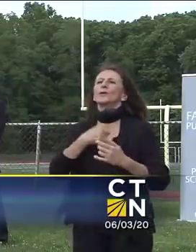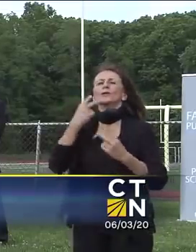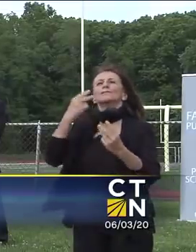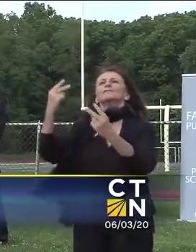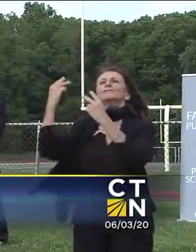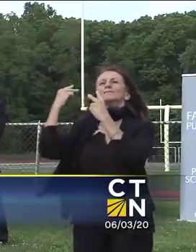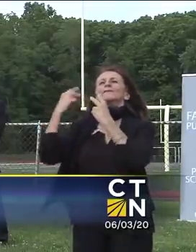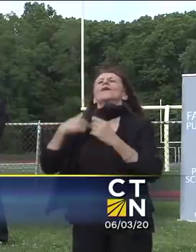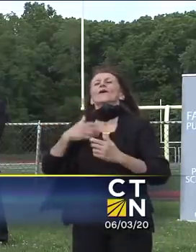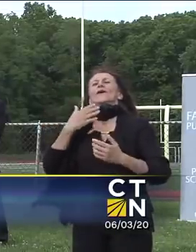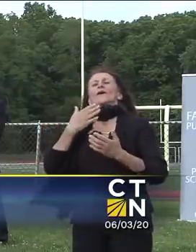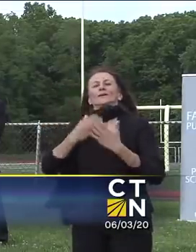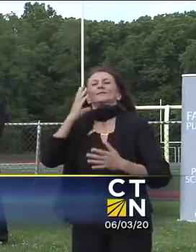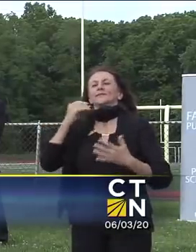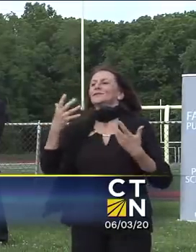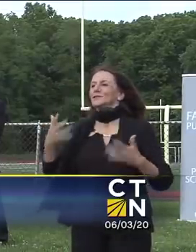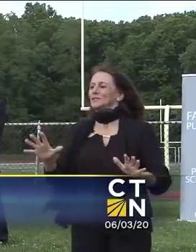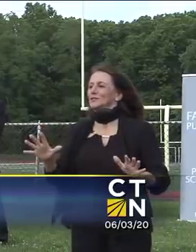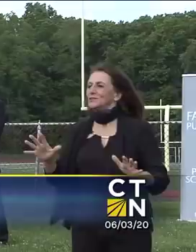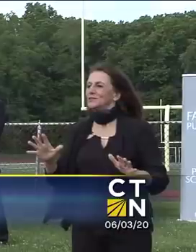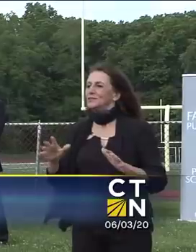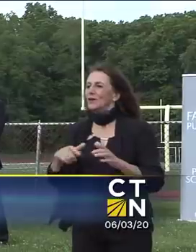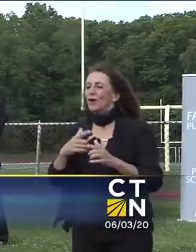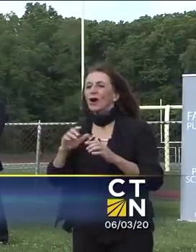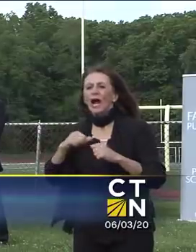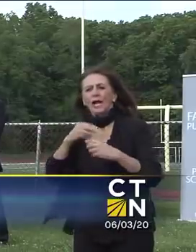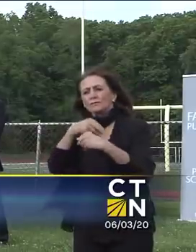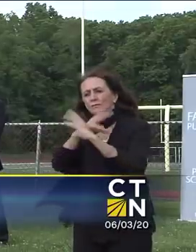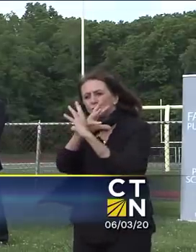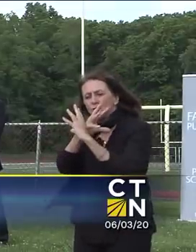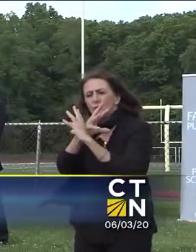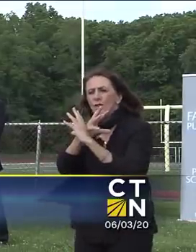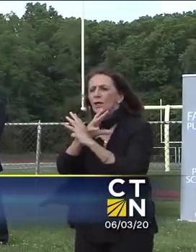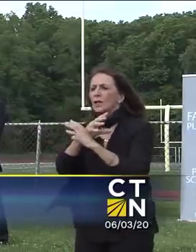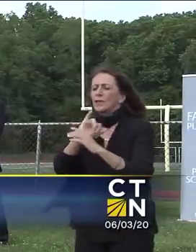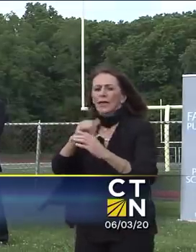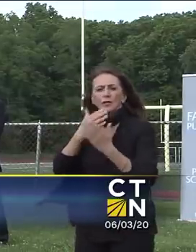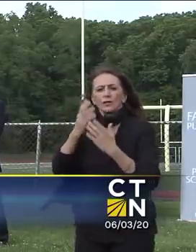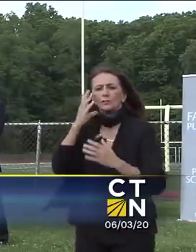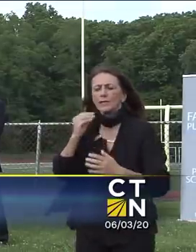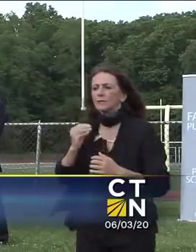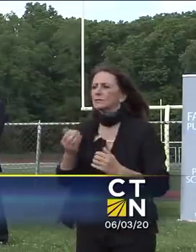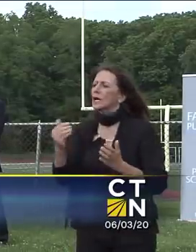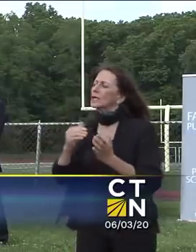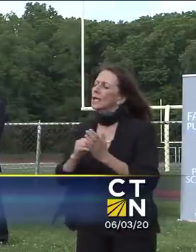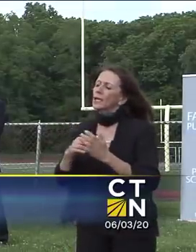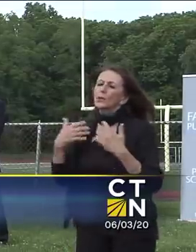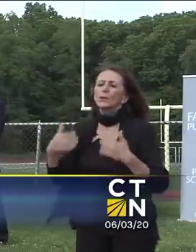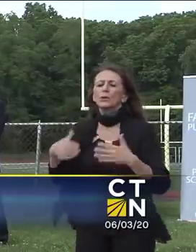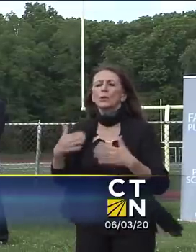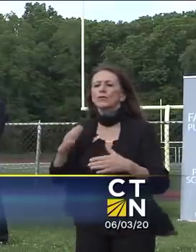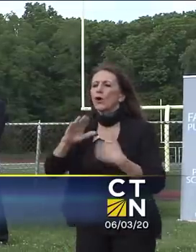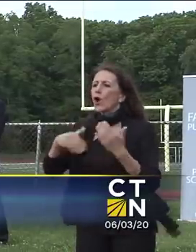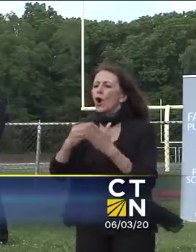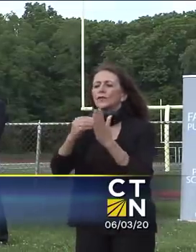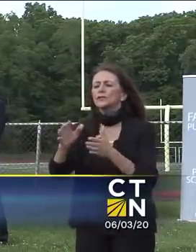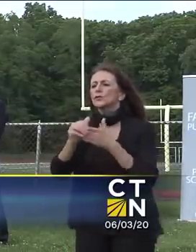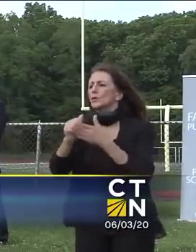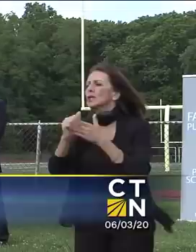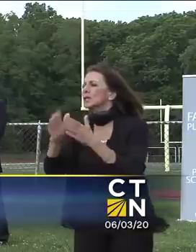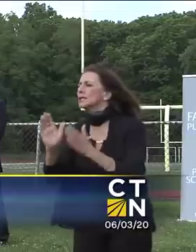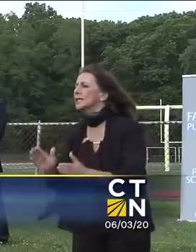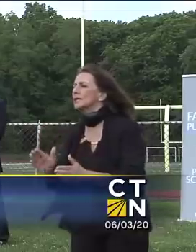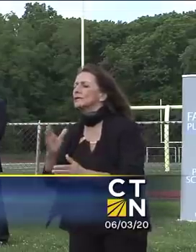various traditions like Spirit Days online, digitally. I just want to say a big thank you to all those student leaders and